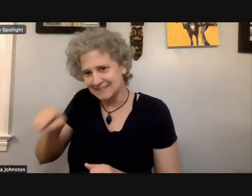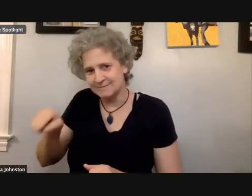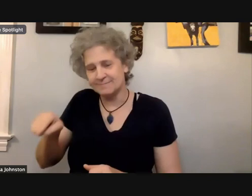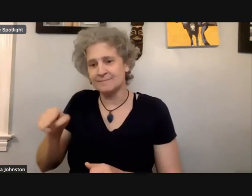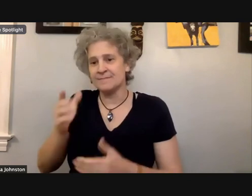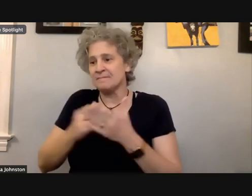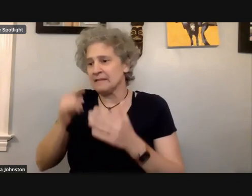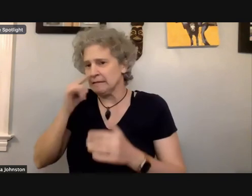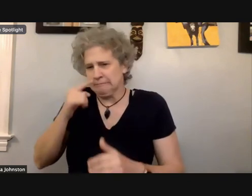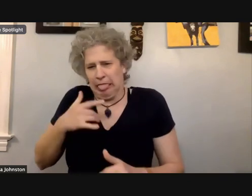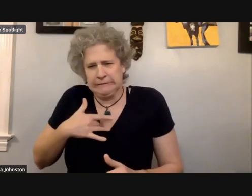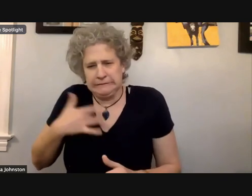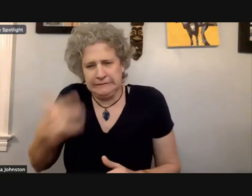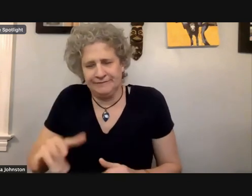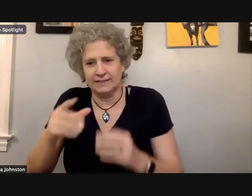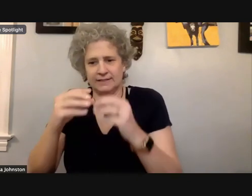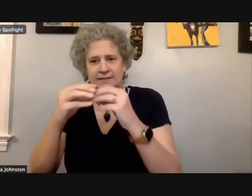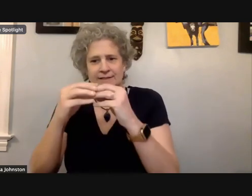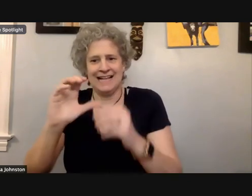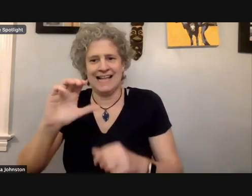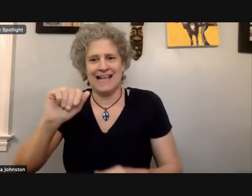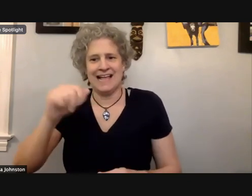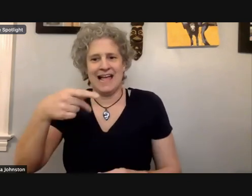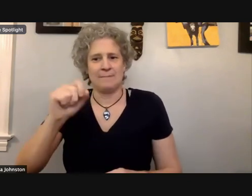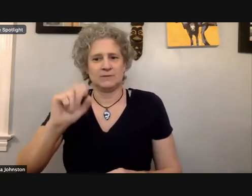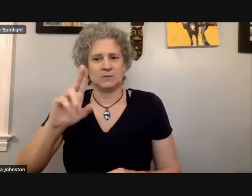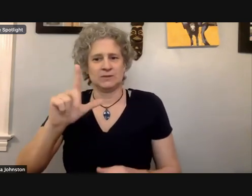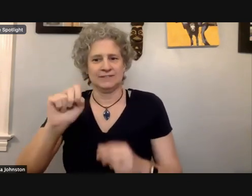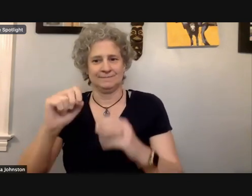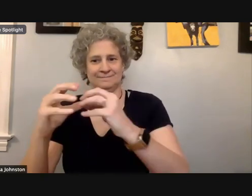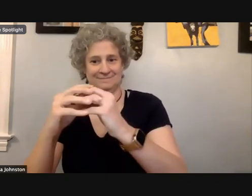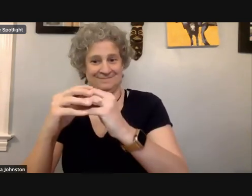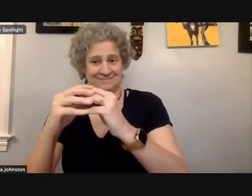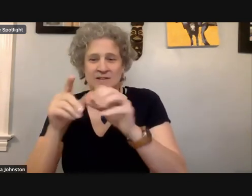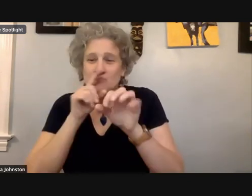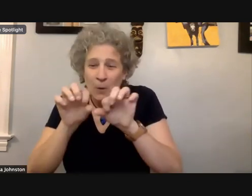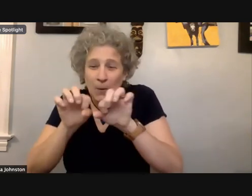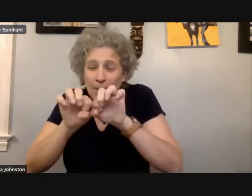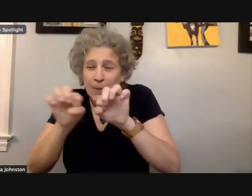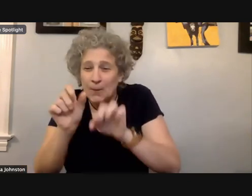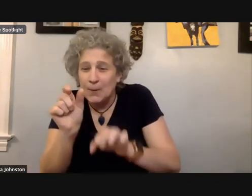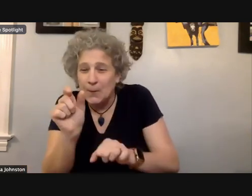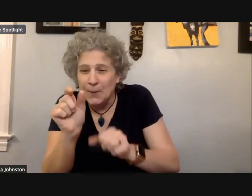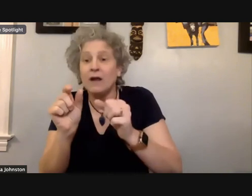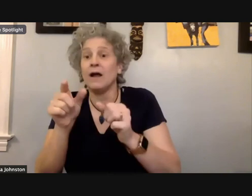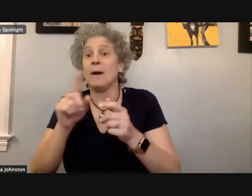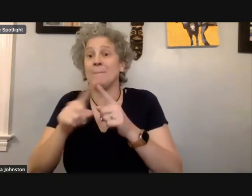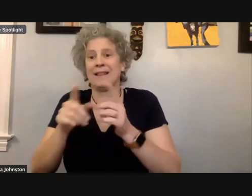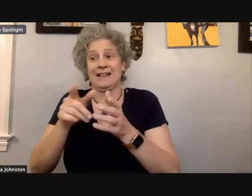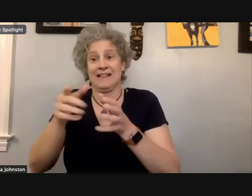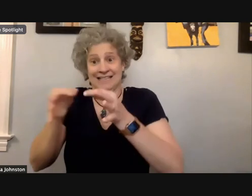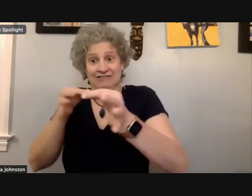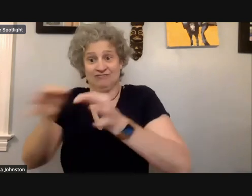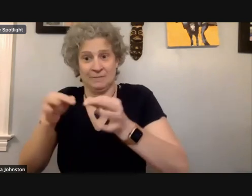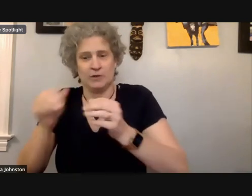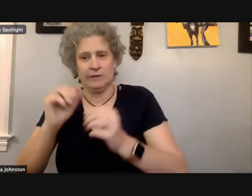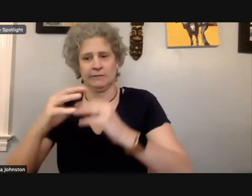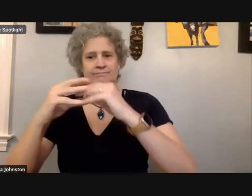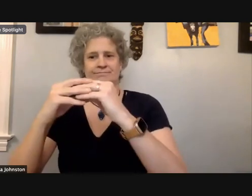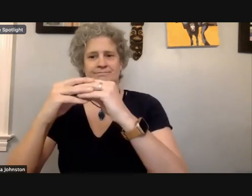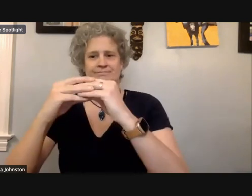Okay, so this is really important for children in particular. you have those capsules, different types